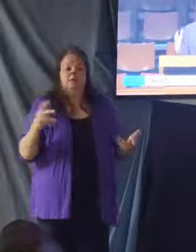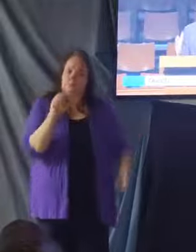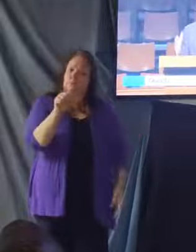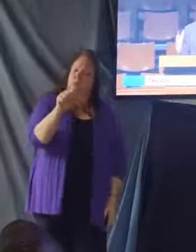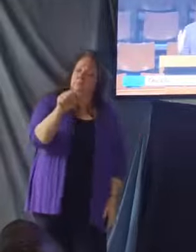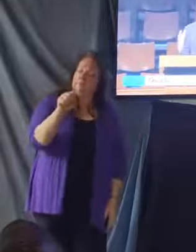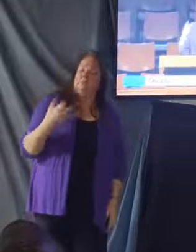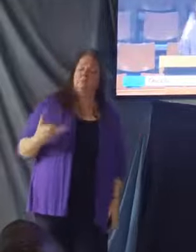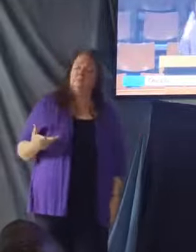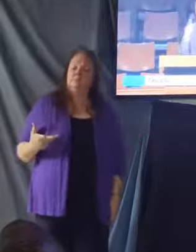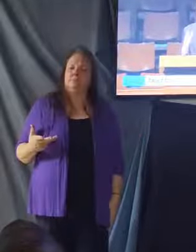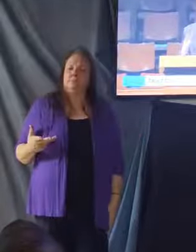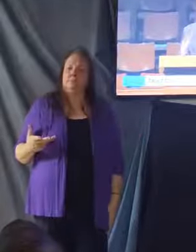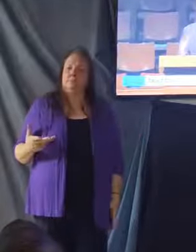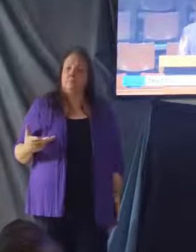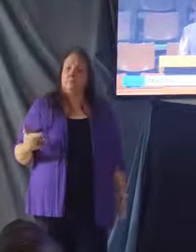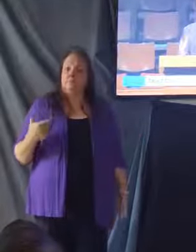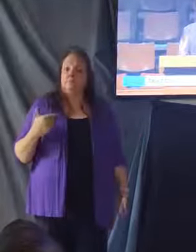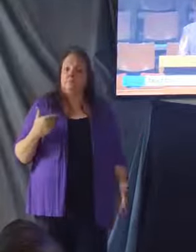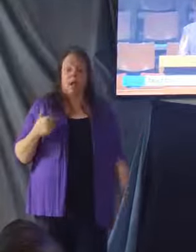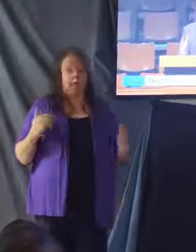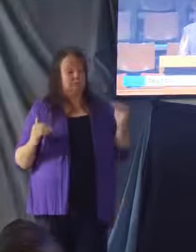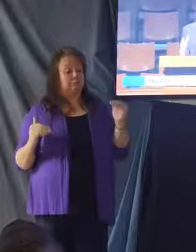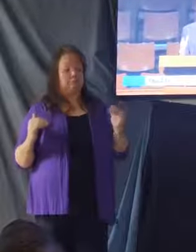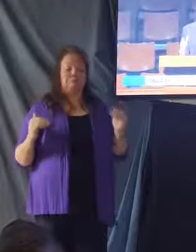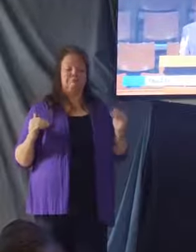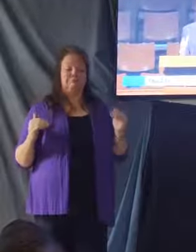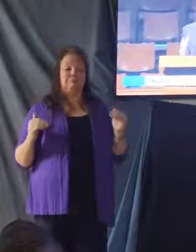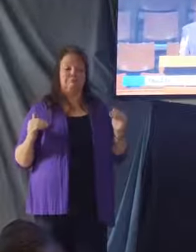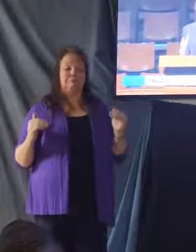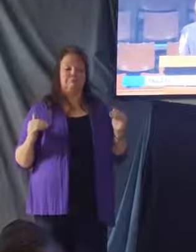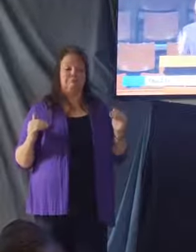but I'm still balanced.